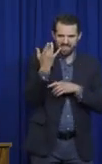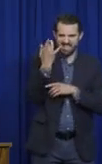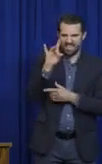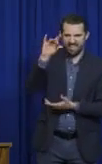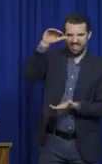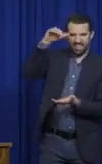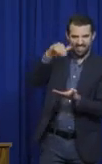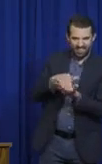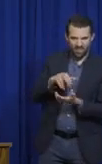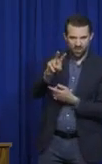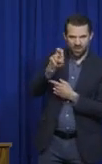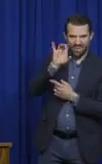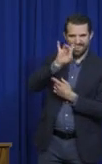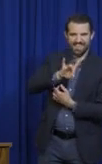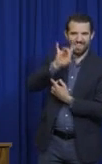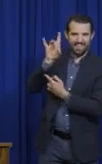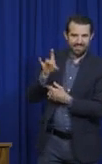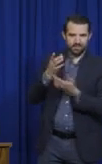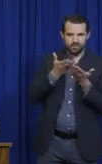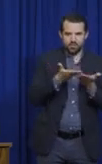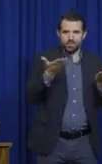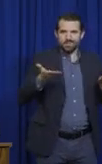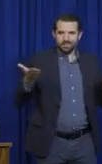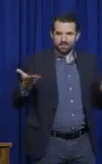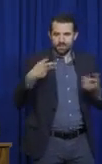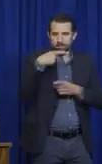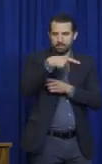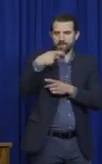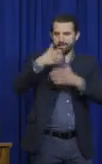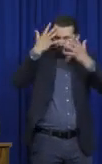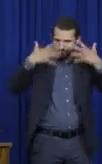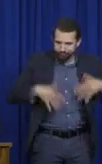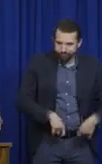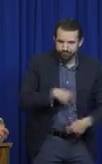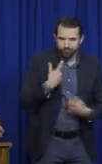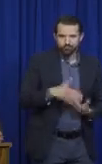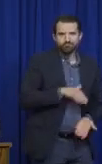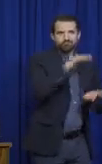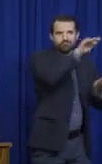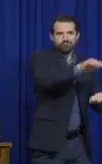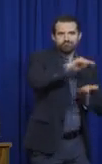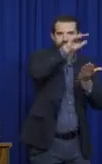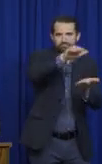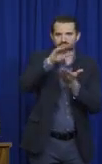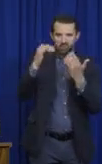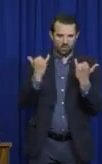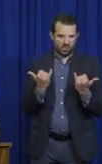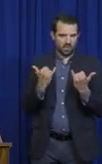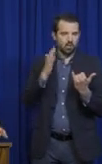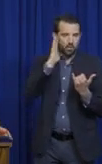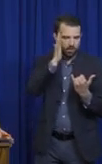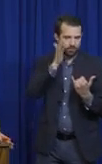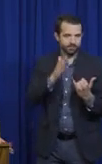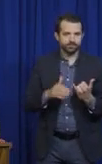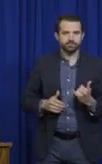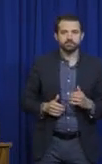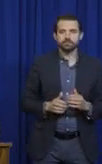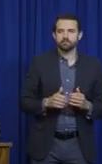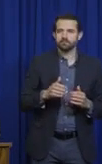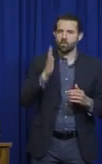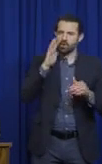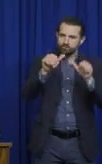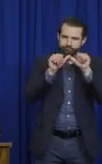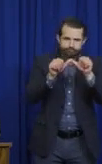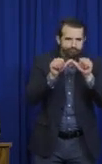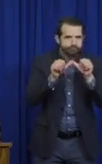18,288 pieces of PPE today alone. And we will continue to do so to ensure that frontline